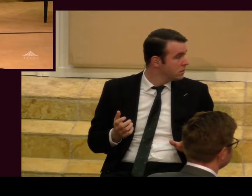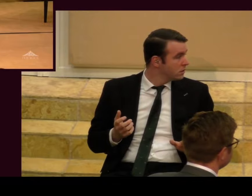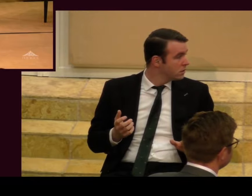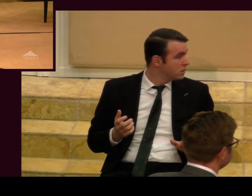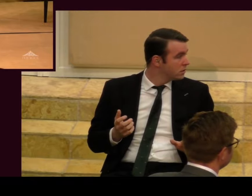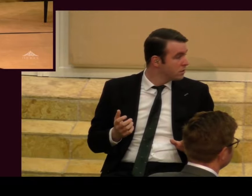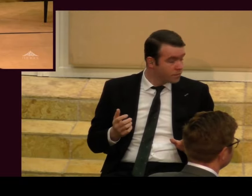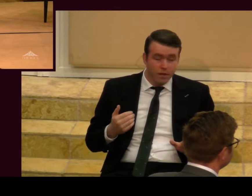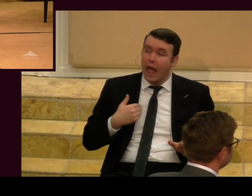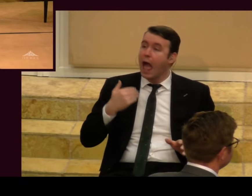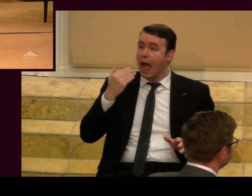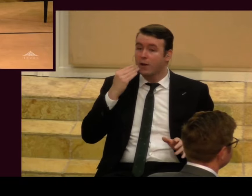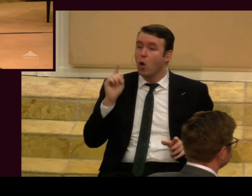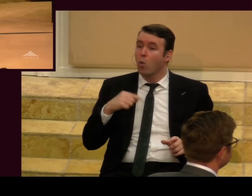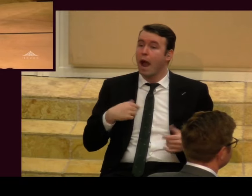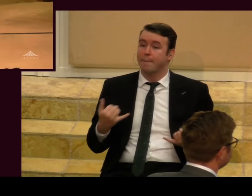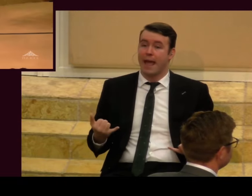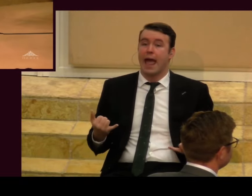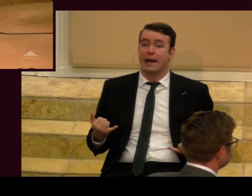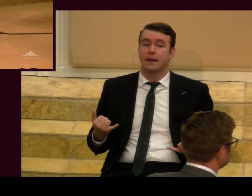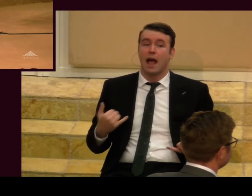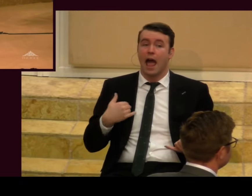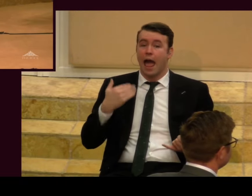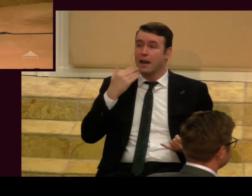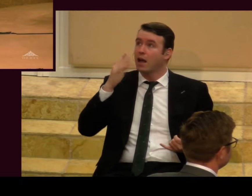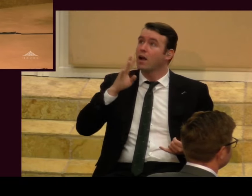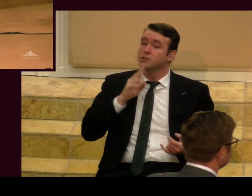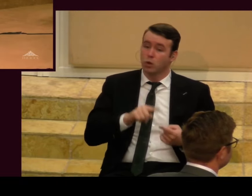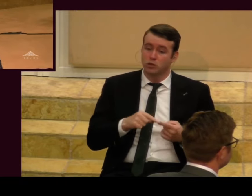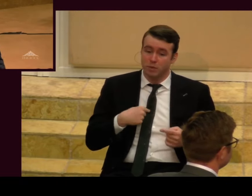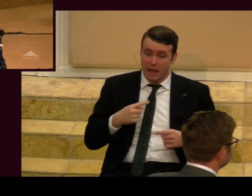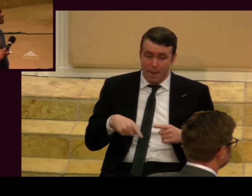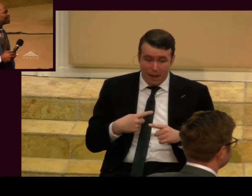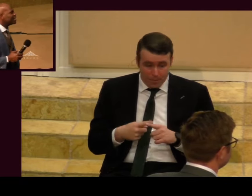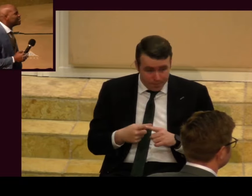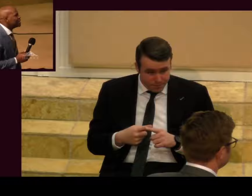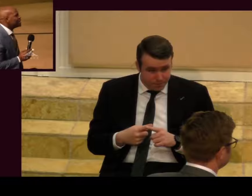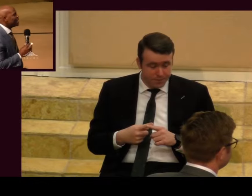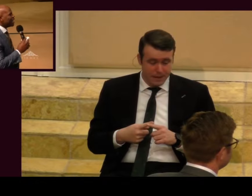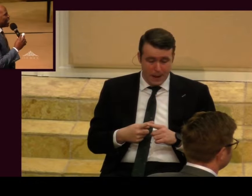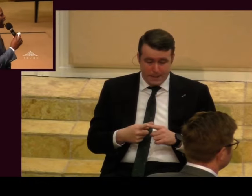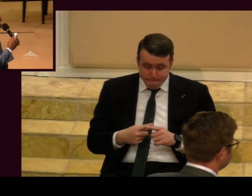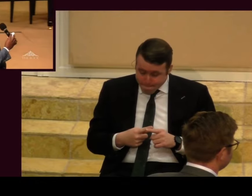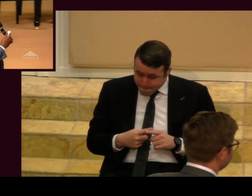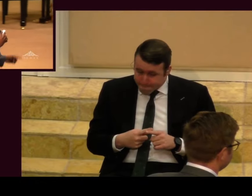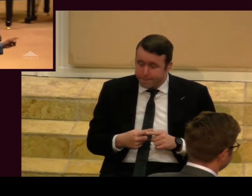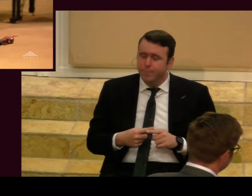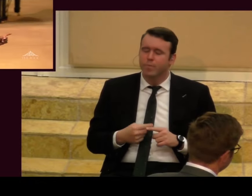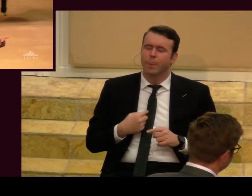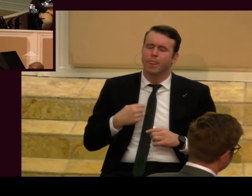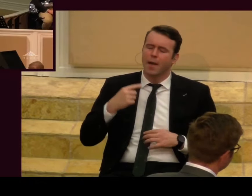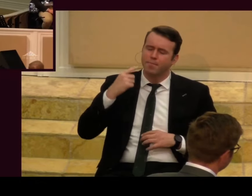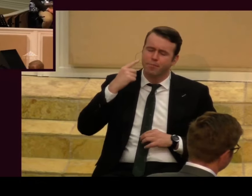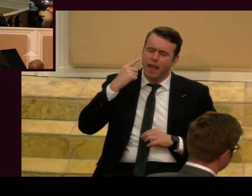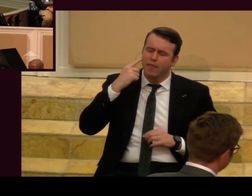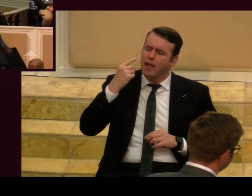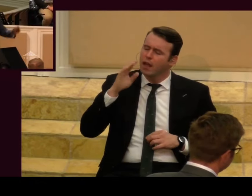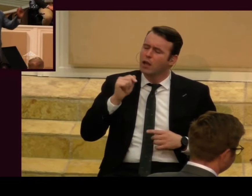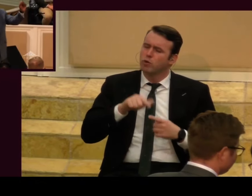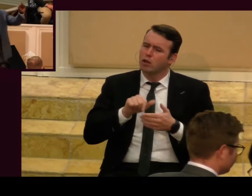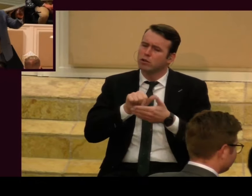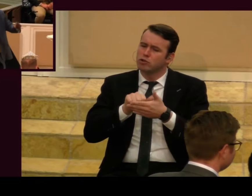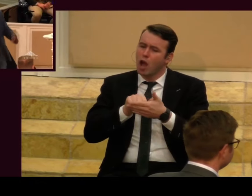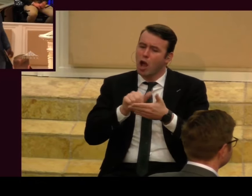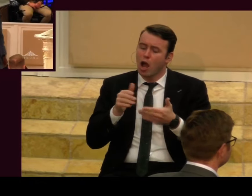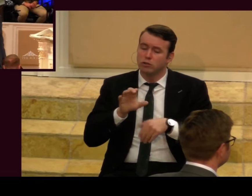Come on. I know where I'm at. I know what God spoke to me about. And I think God is